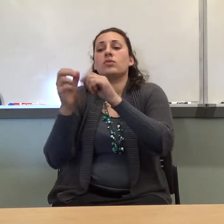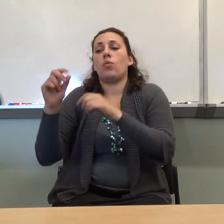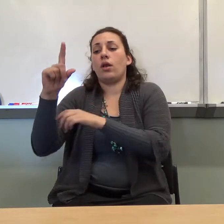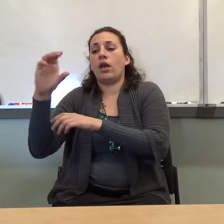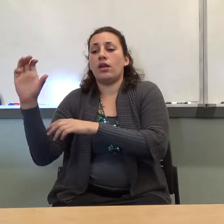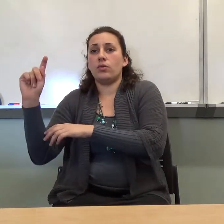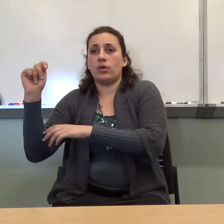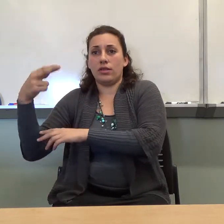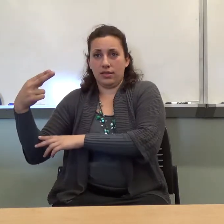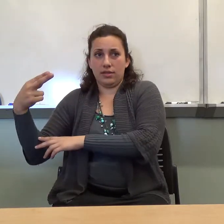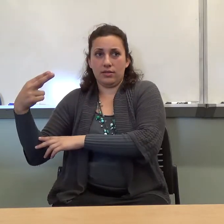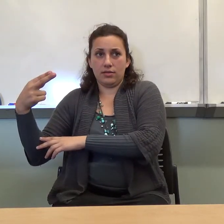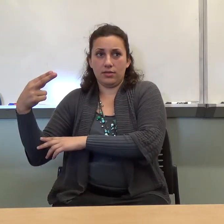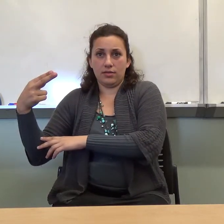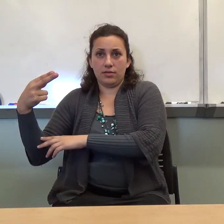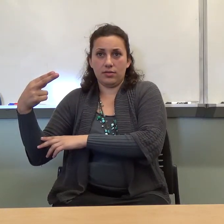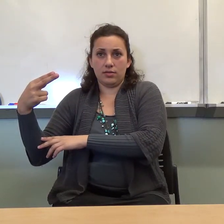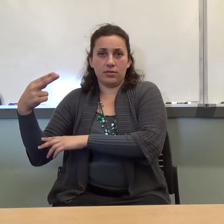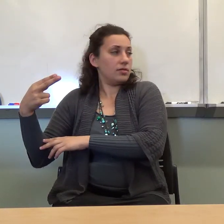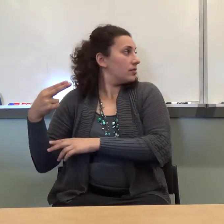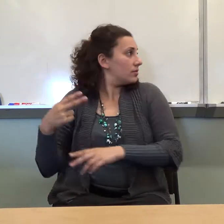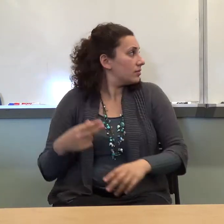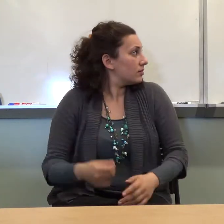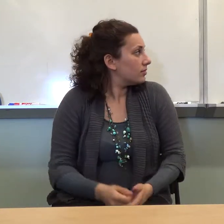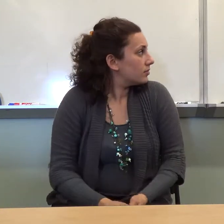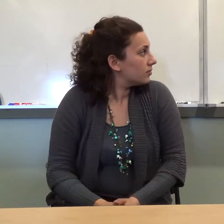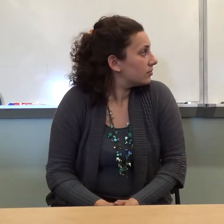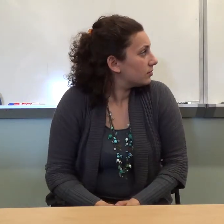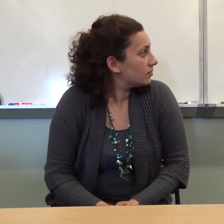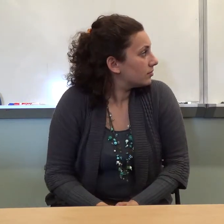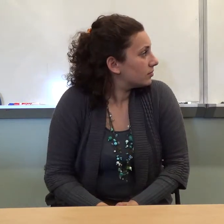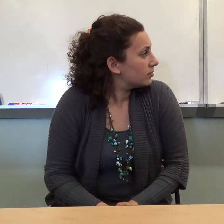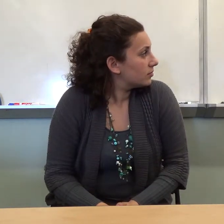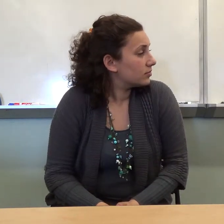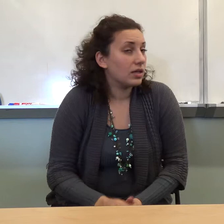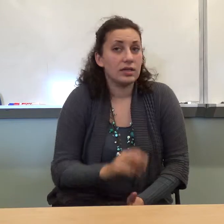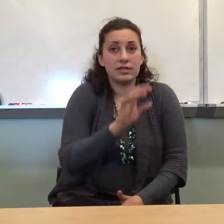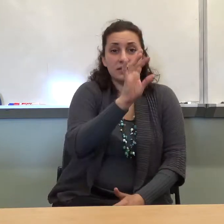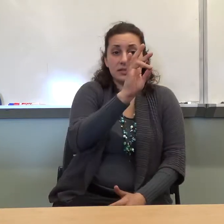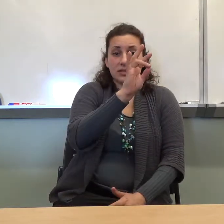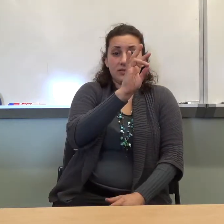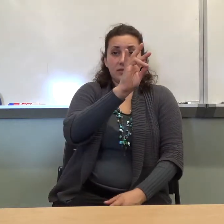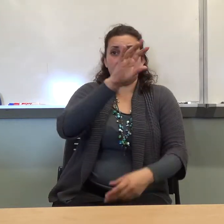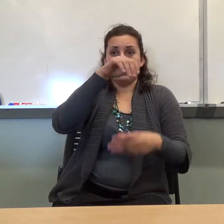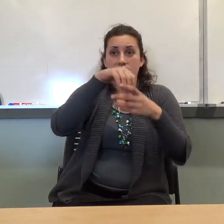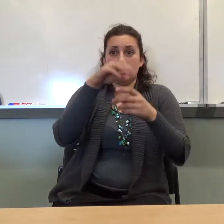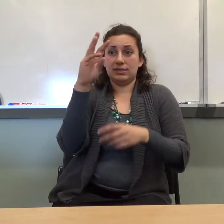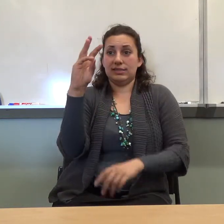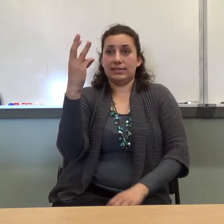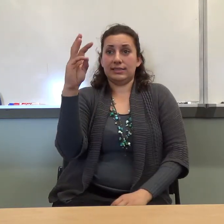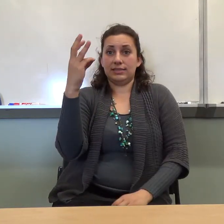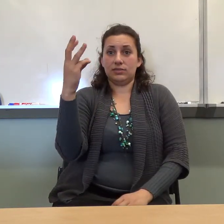rounding. Okay, let's do it. 7 into 16? 2. 2.